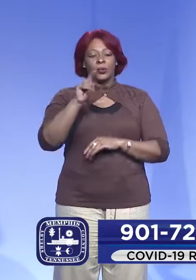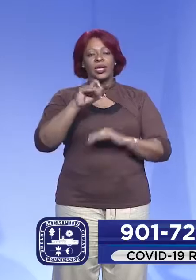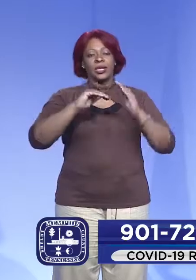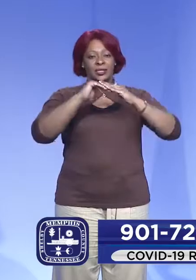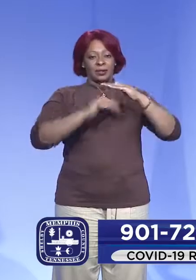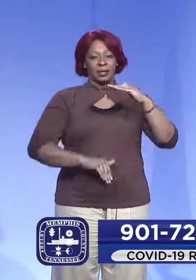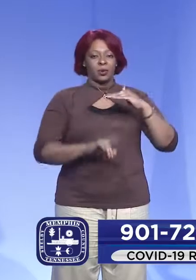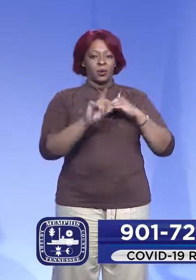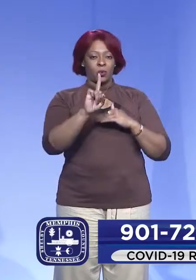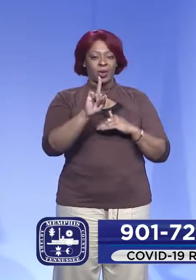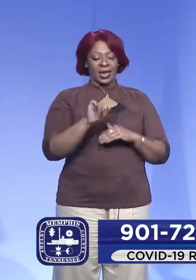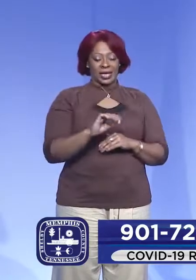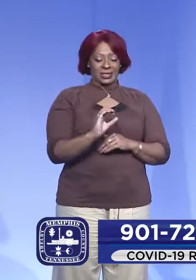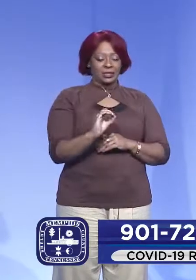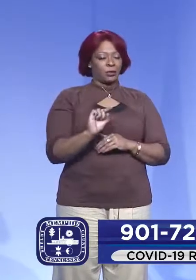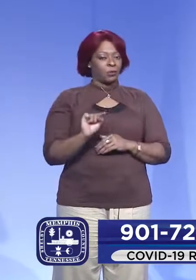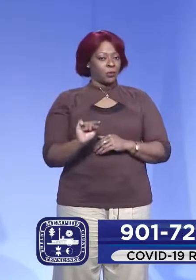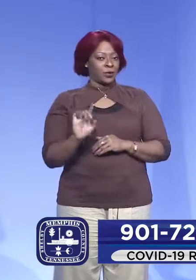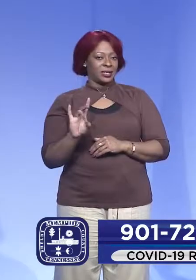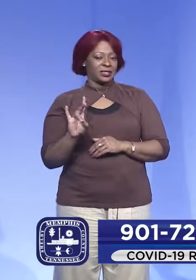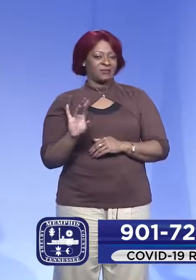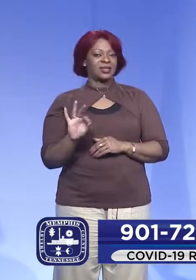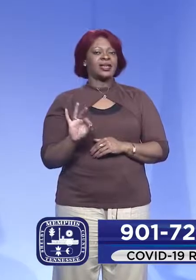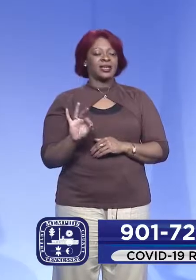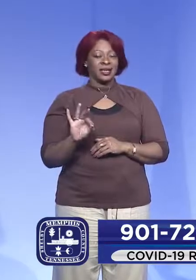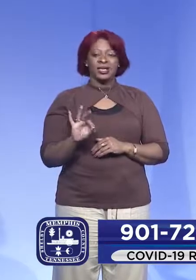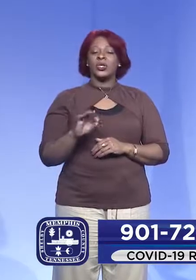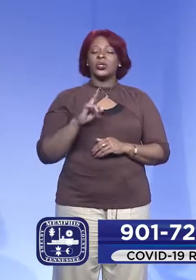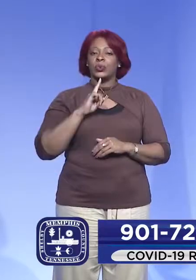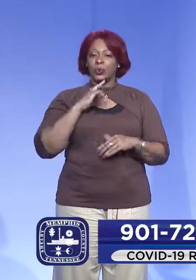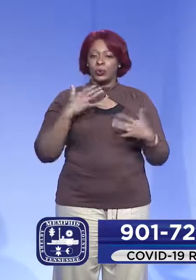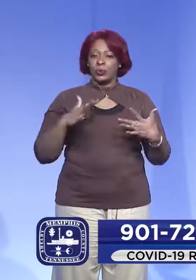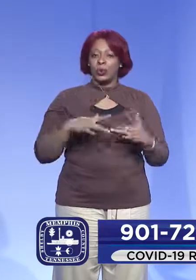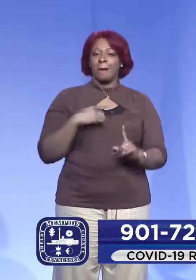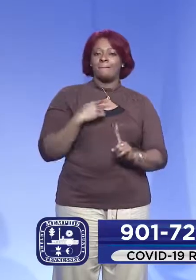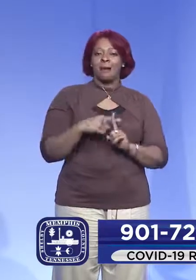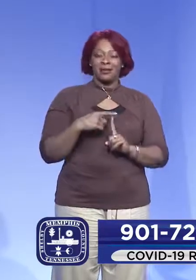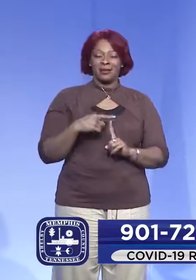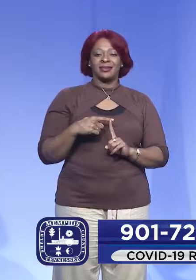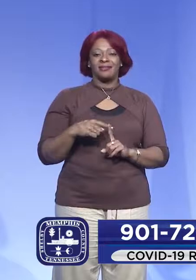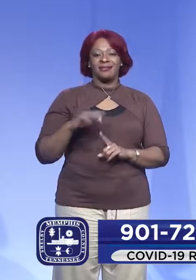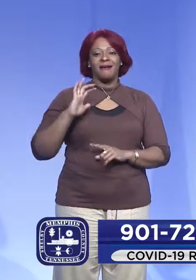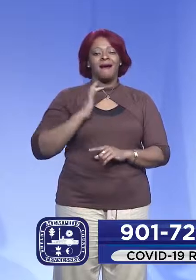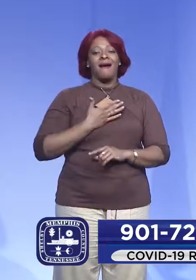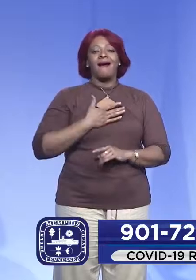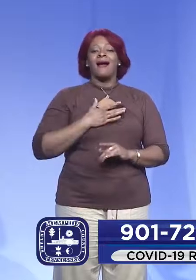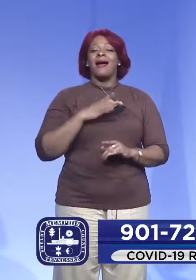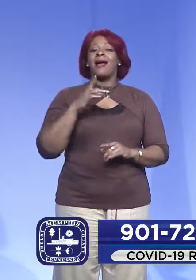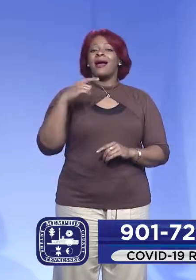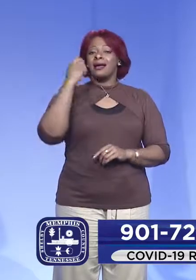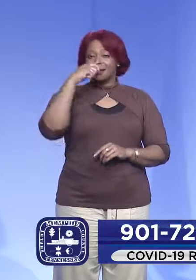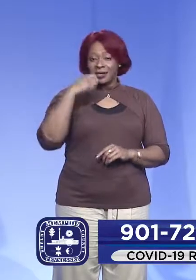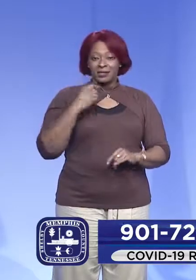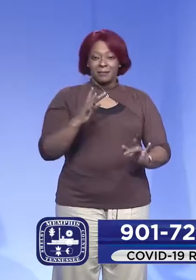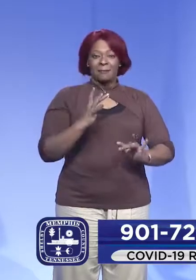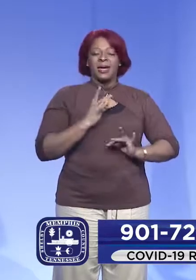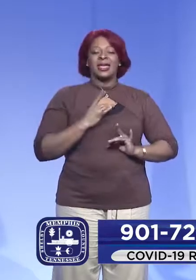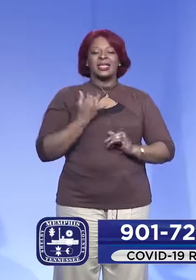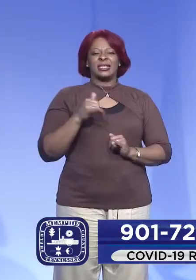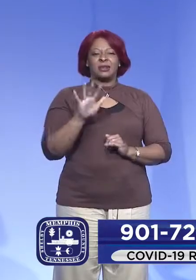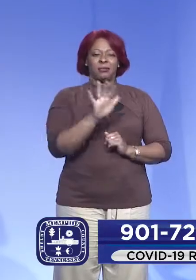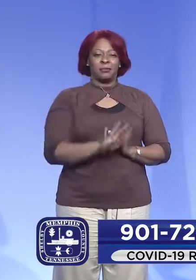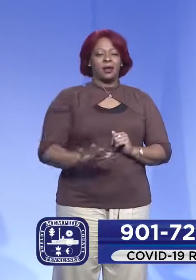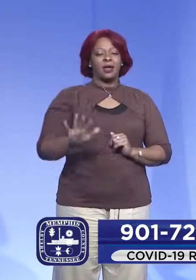below 1 at 0.79, which is extremely positive. Our test positivity rate is still at